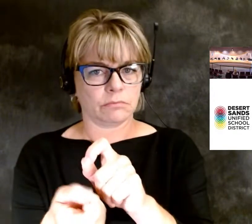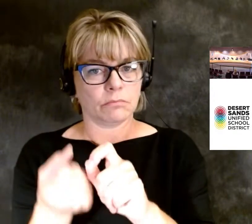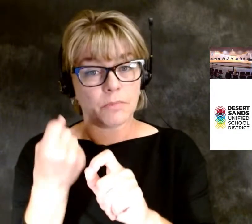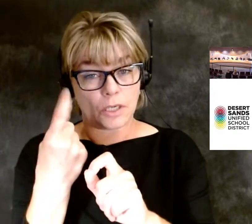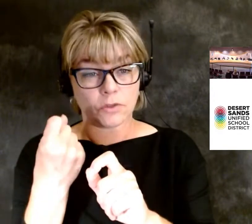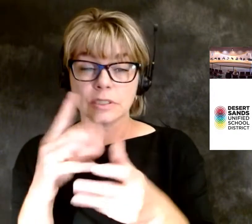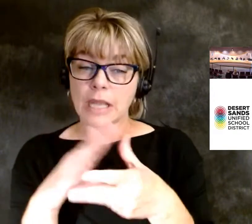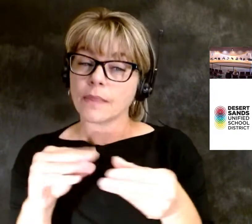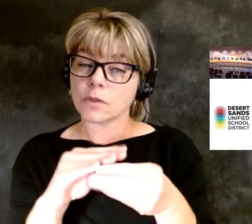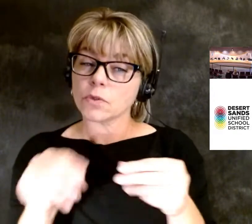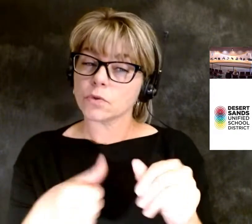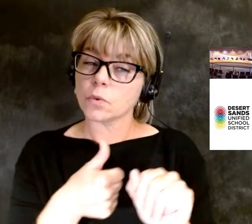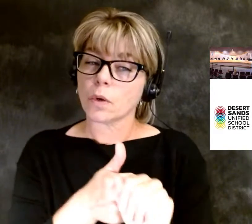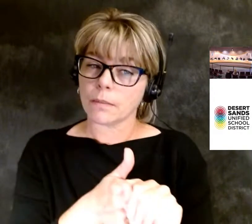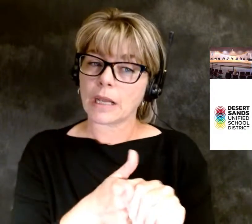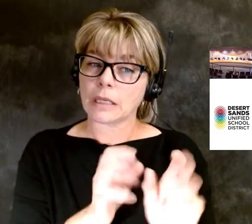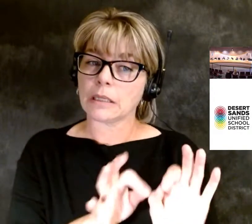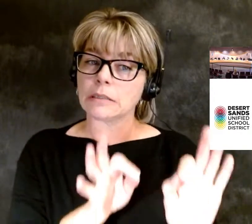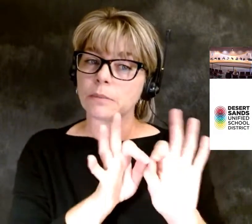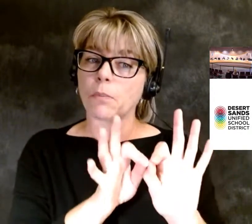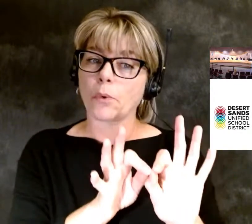those.